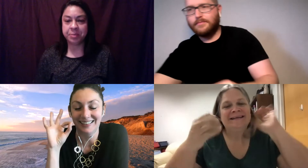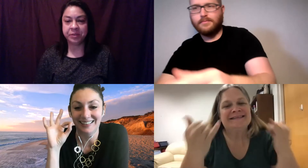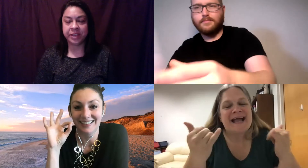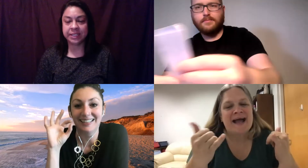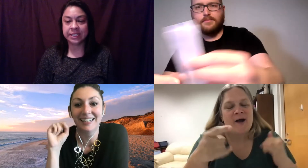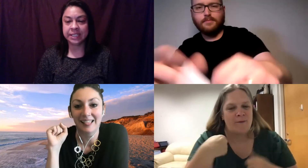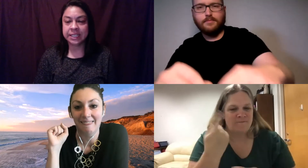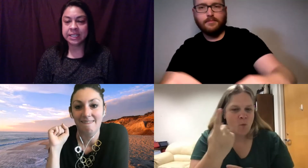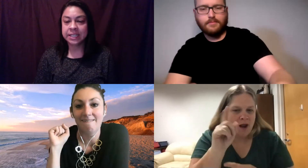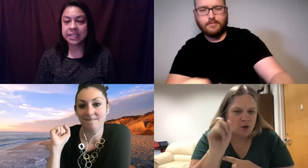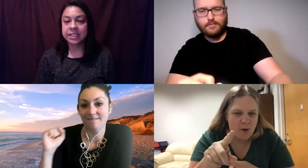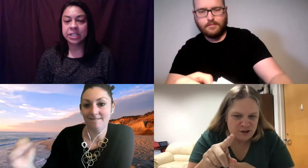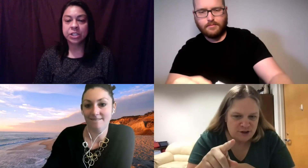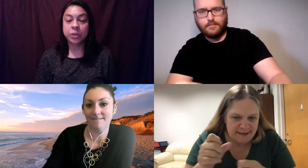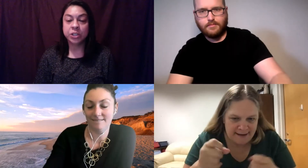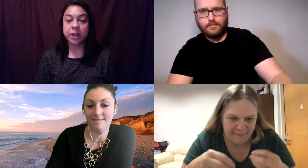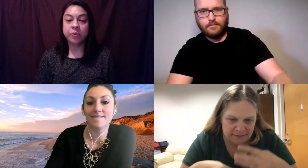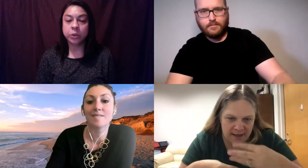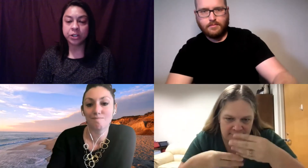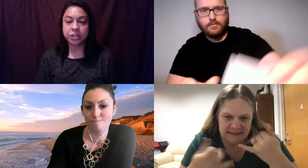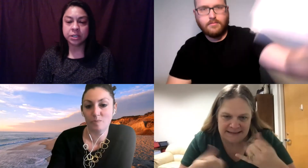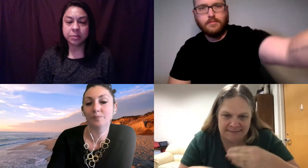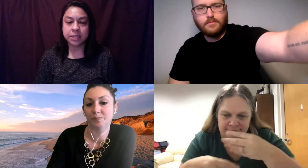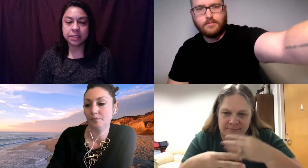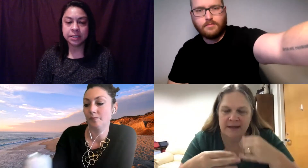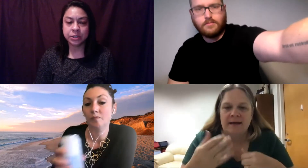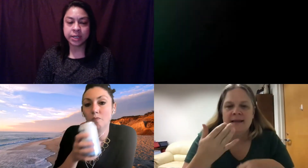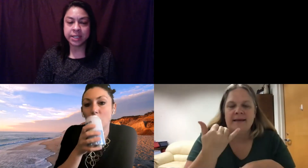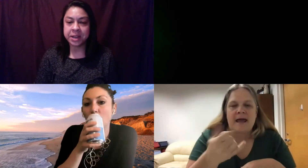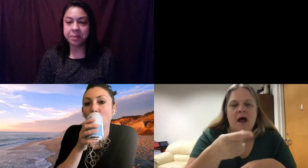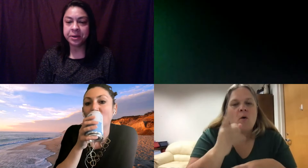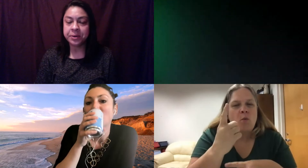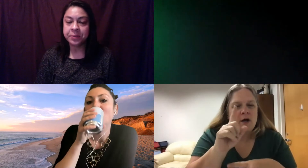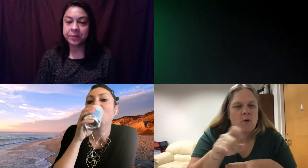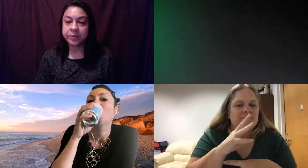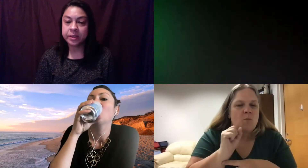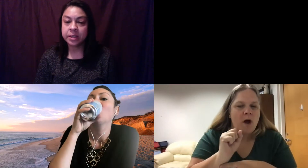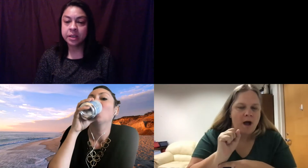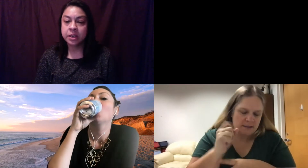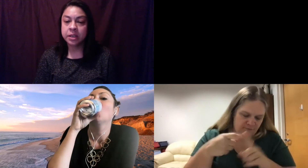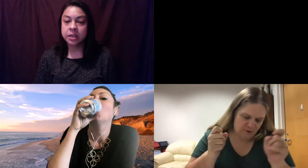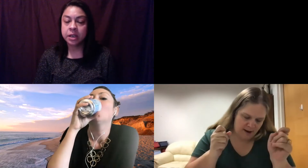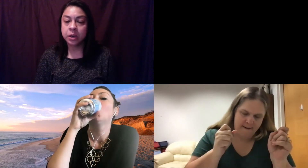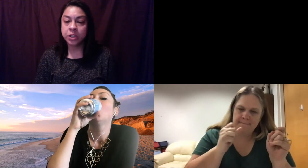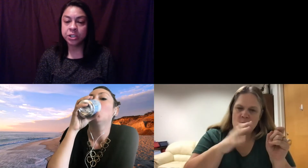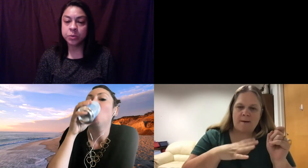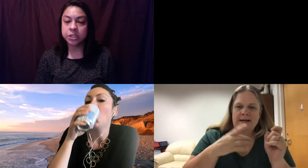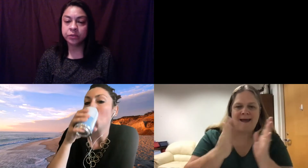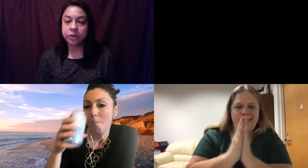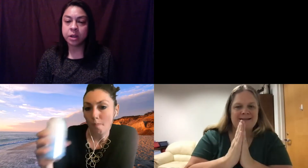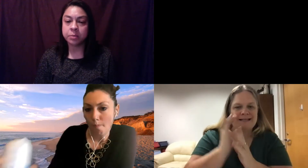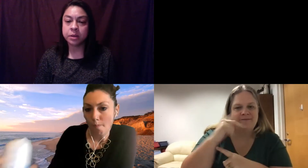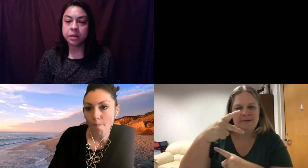Okay, perfect. So we do have one question. Let me try to get that up here. A question